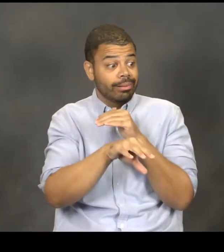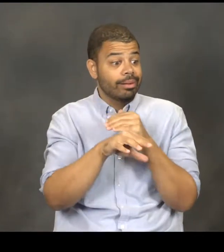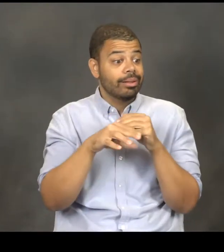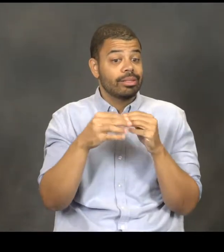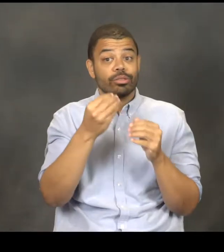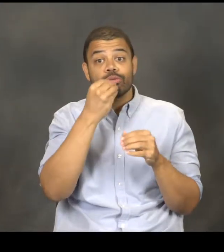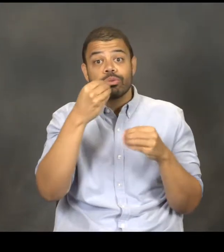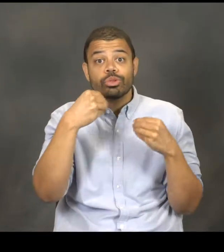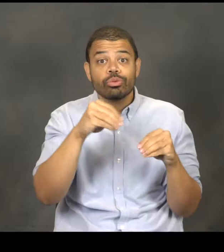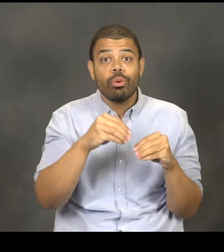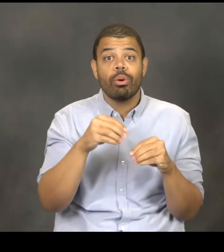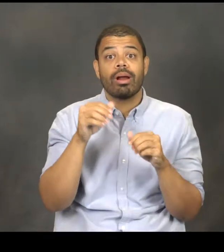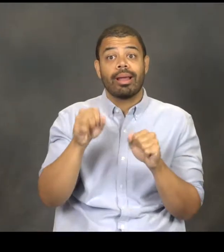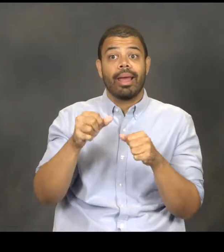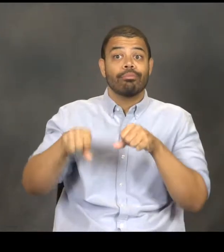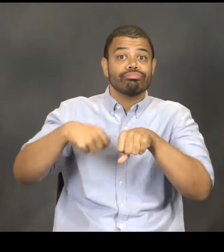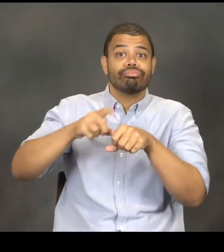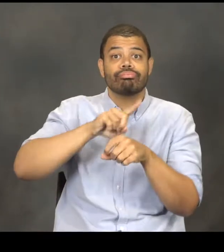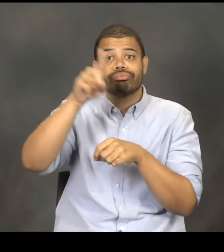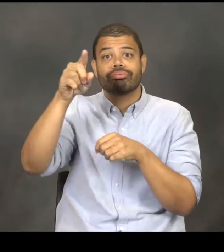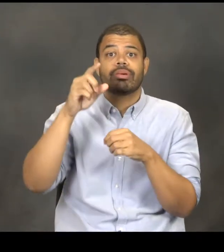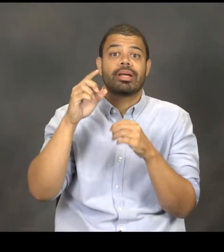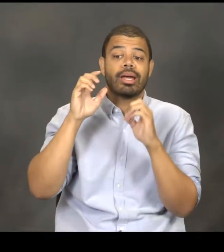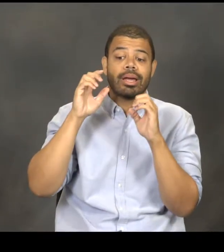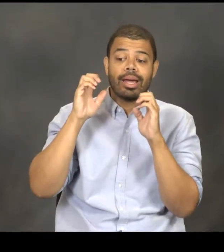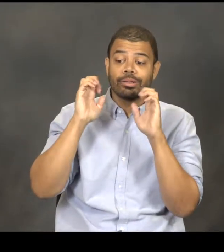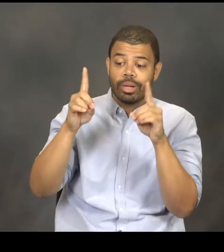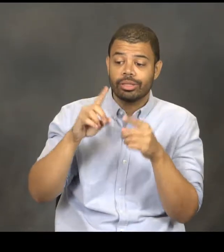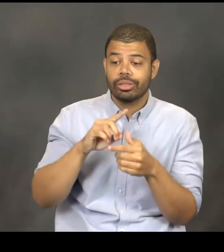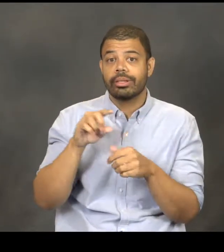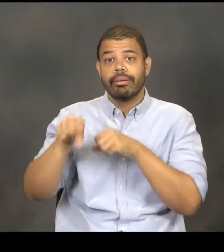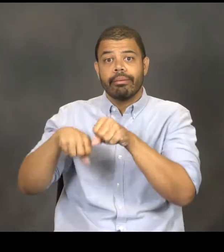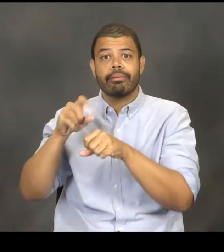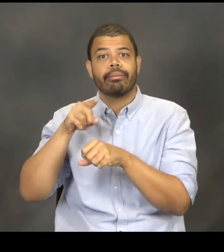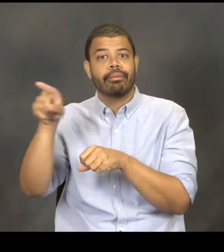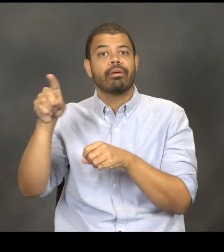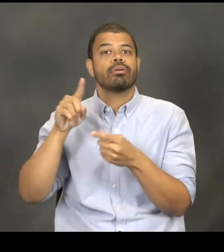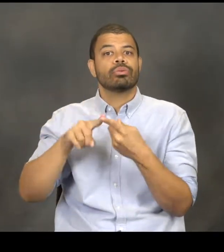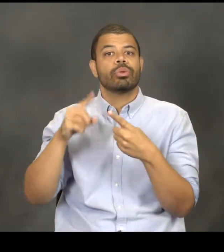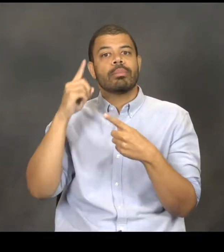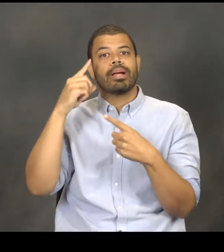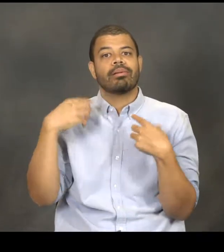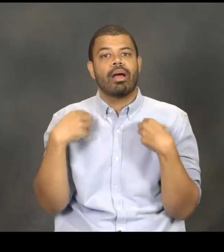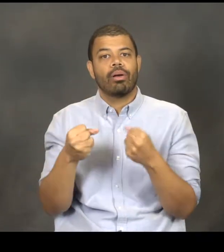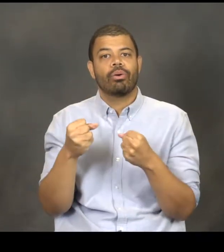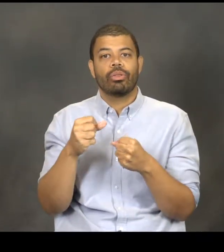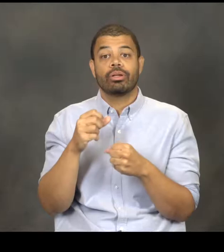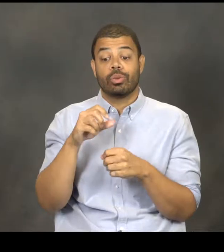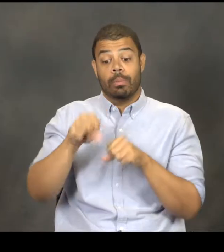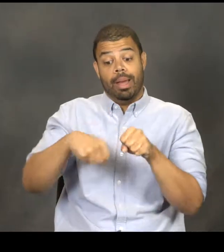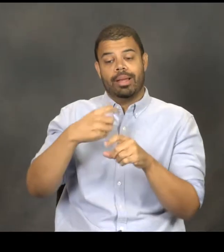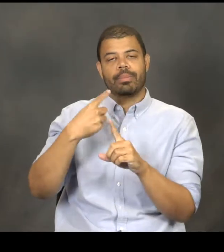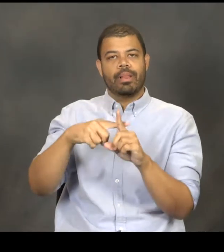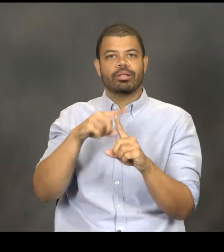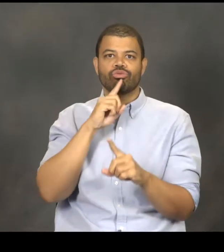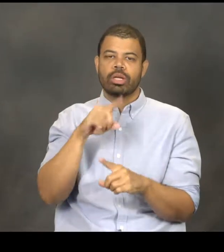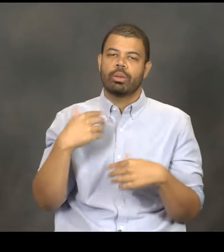opportunities, education, mental health, wellness. I think what we have seen Bike Plus do has been really impressive